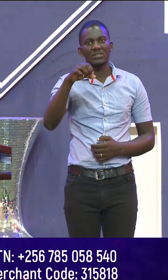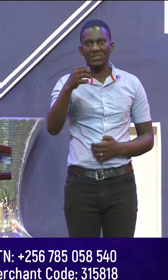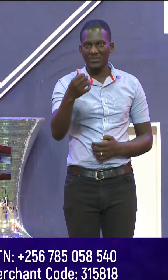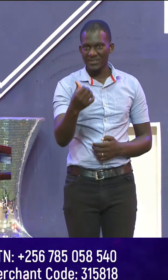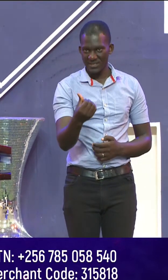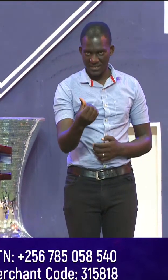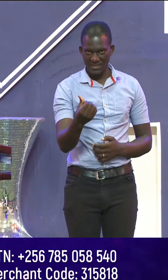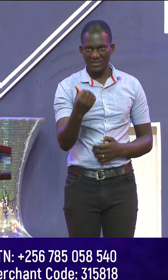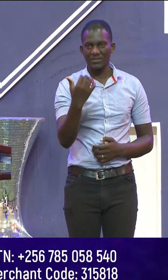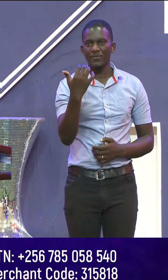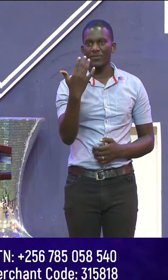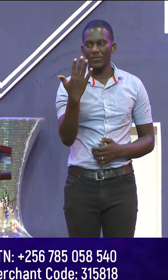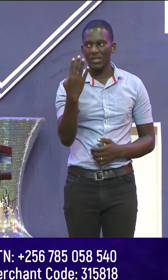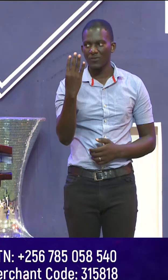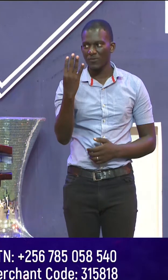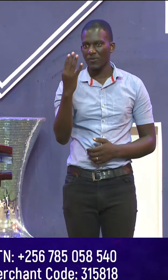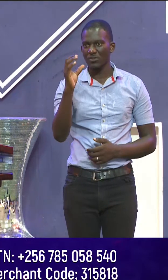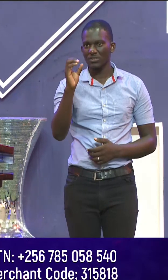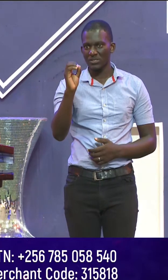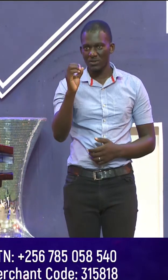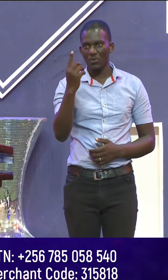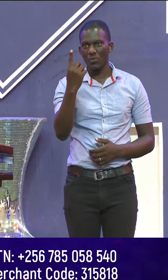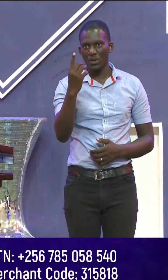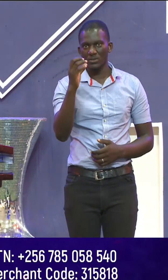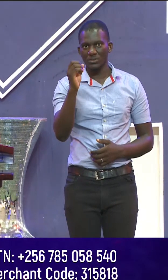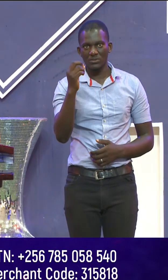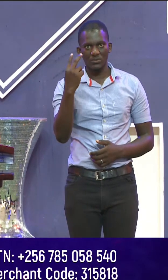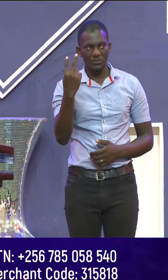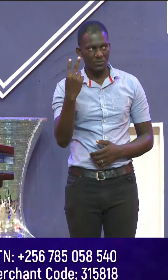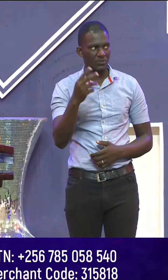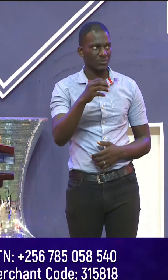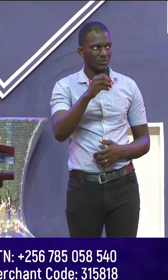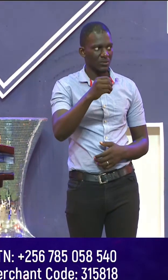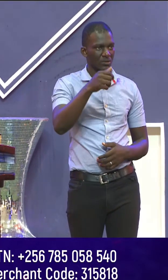nya noti emu noti biri